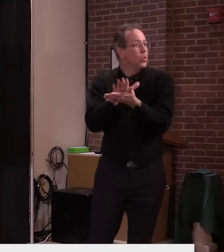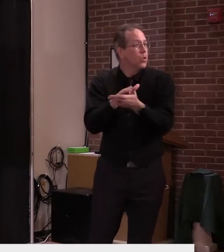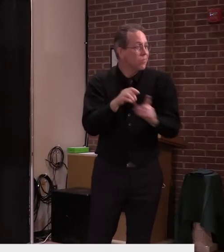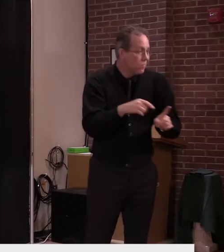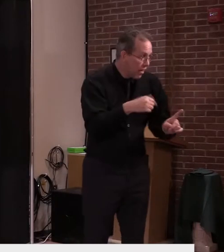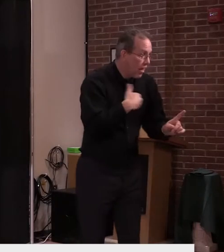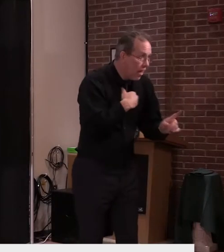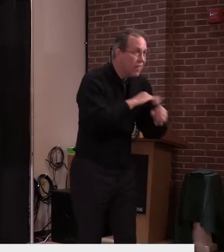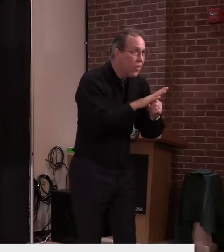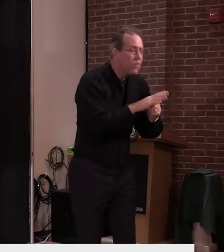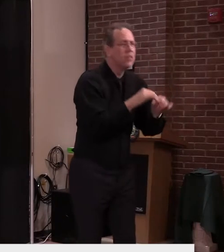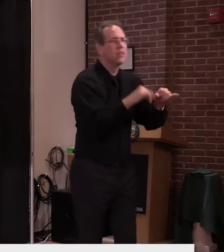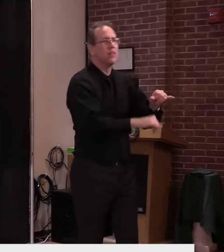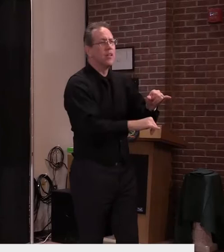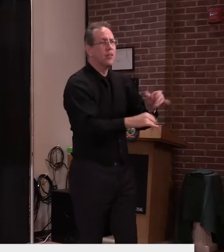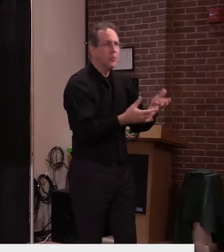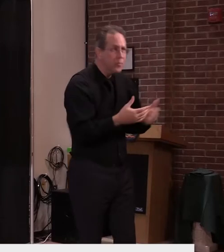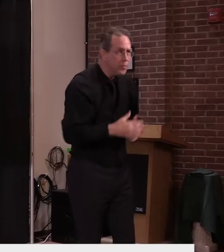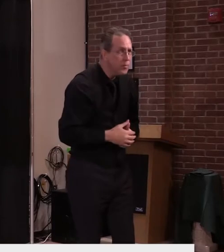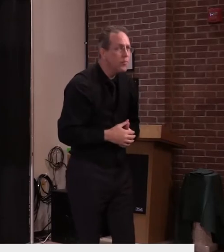recommendations on quarantine and isolation.